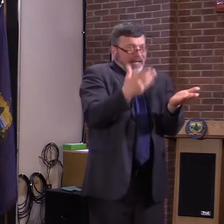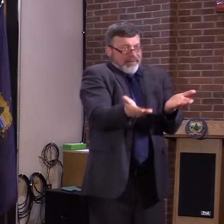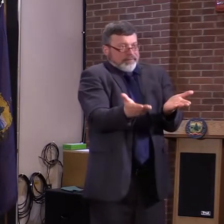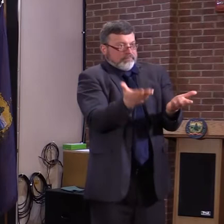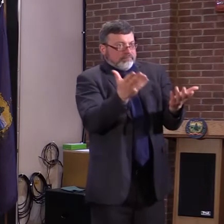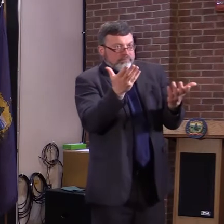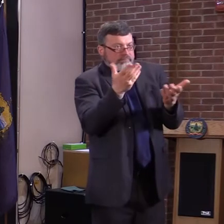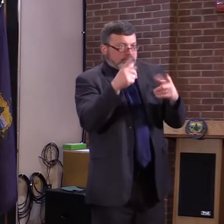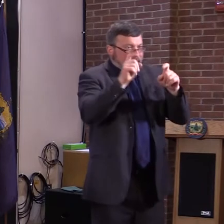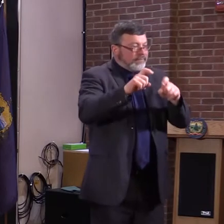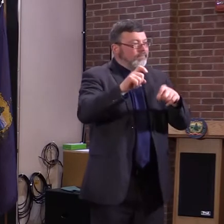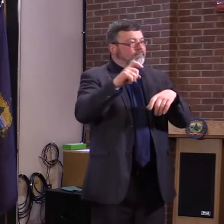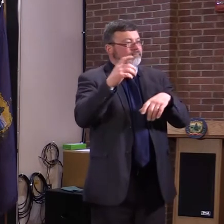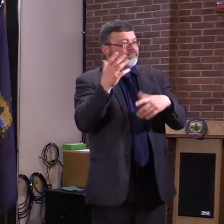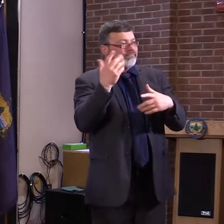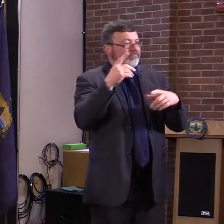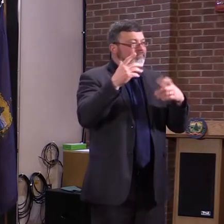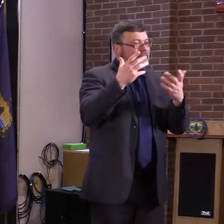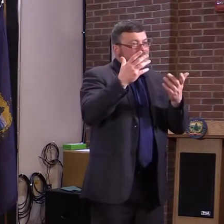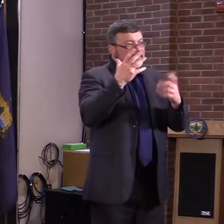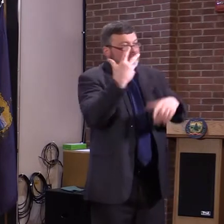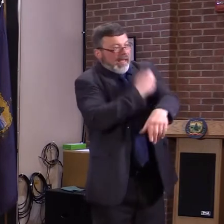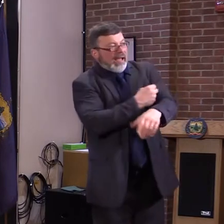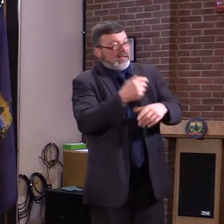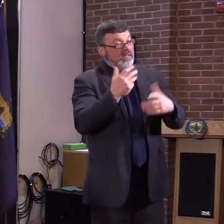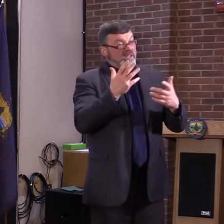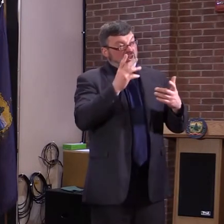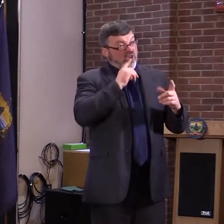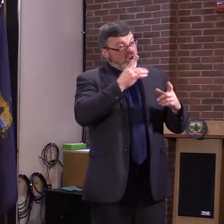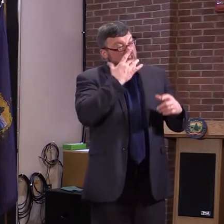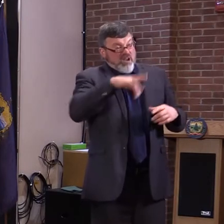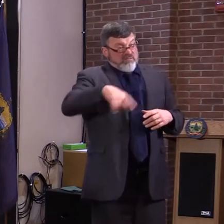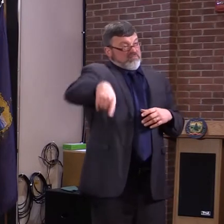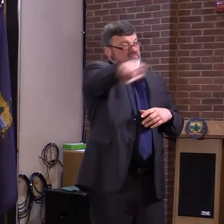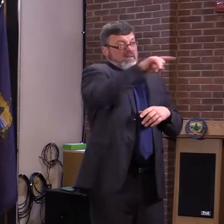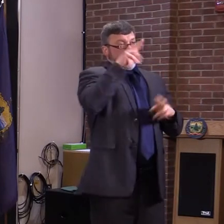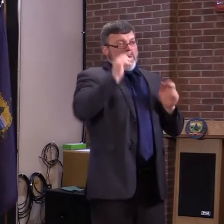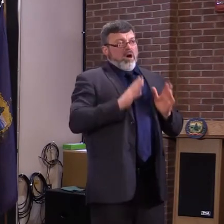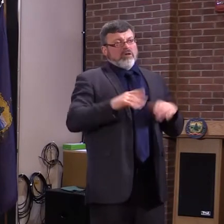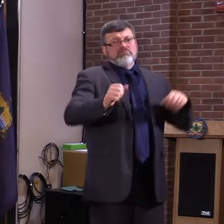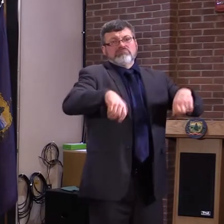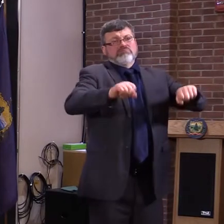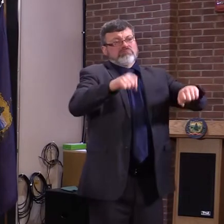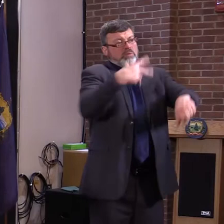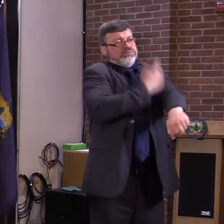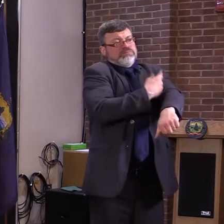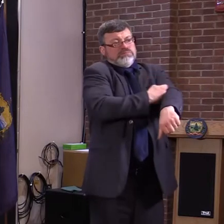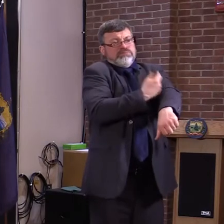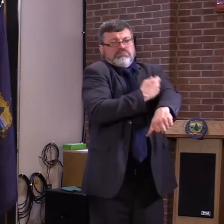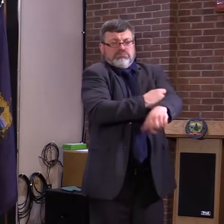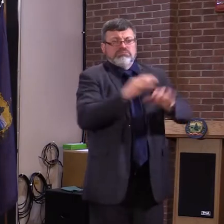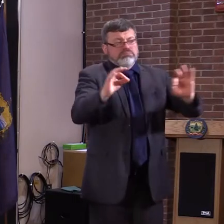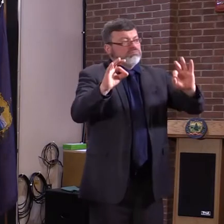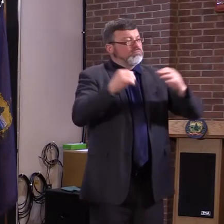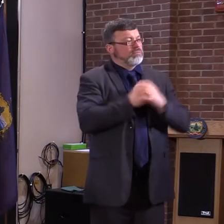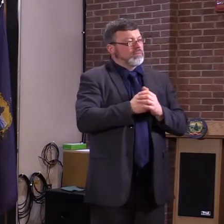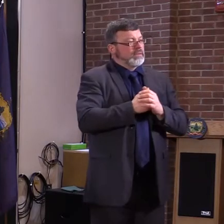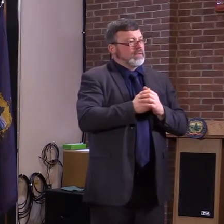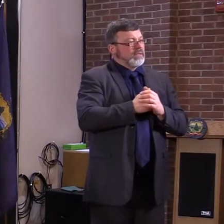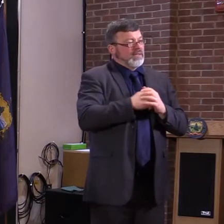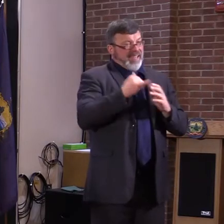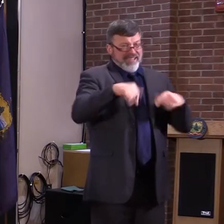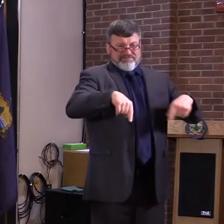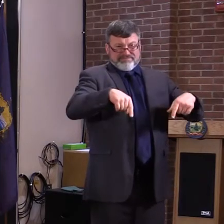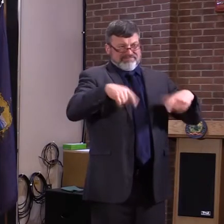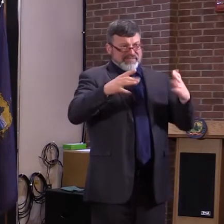right decision in Vermont by and large. And we have a great percentage of Vermonters who